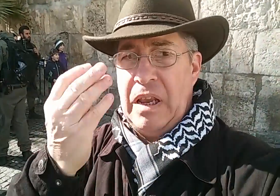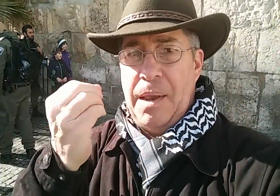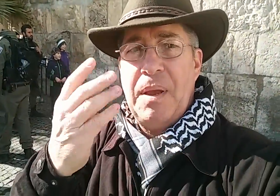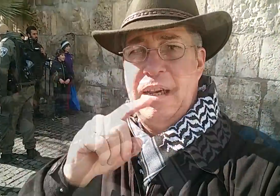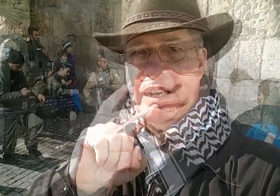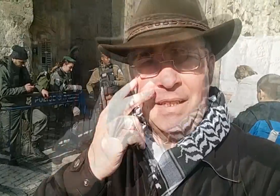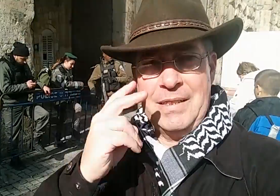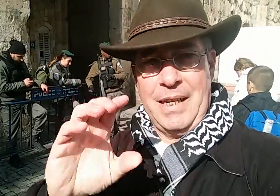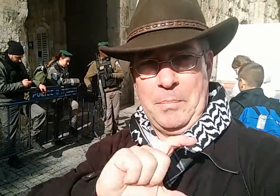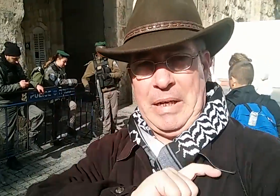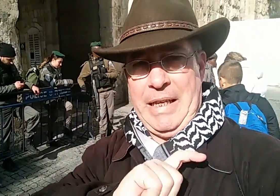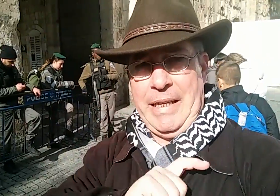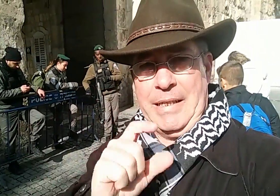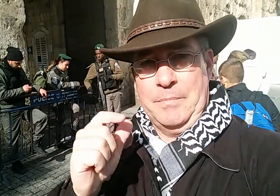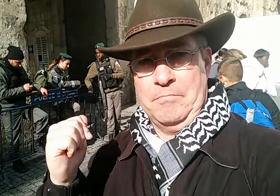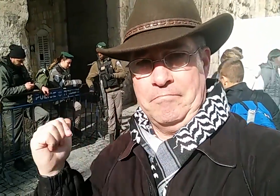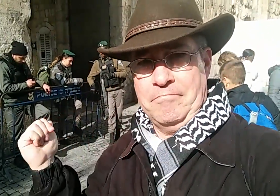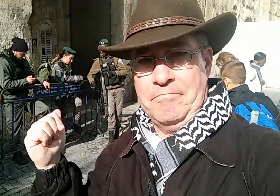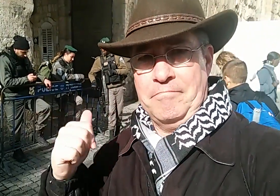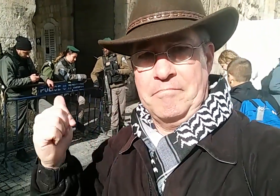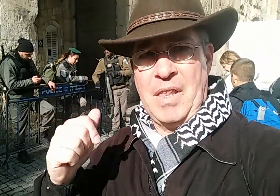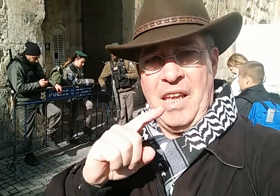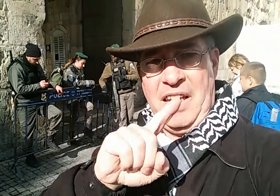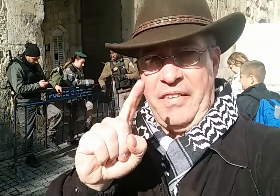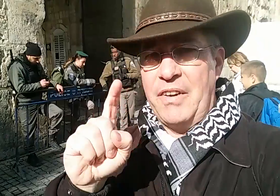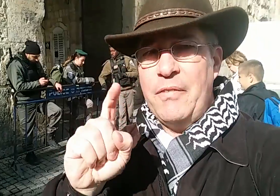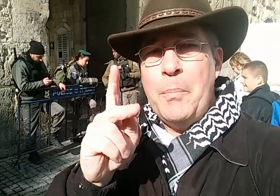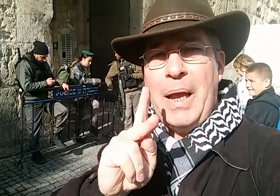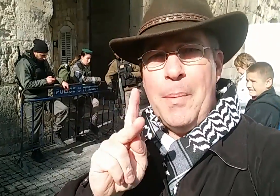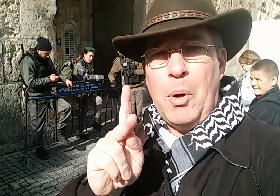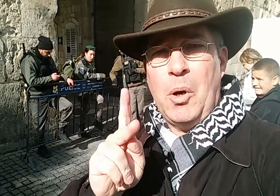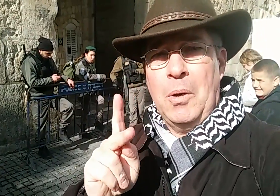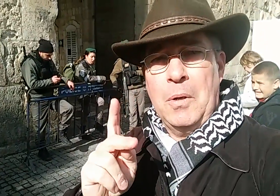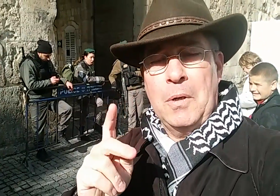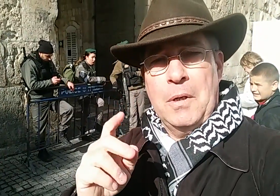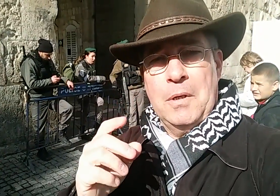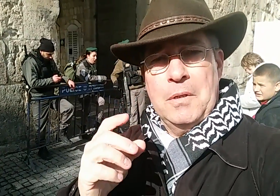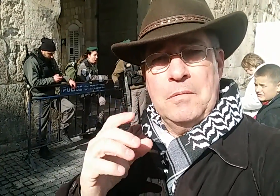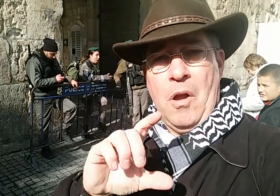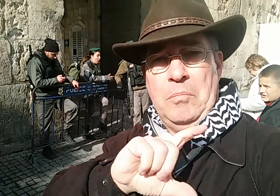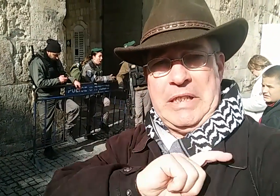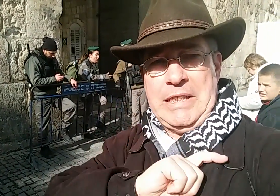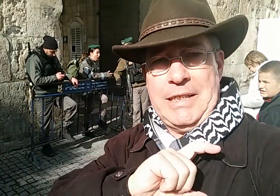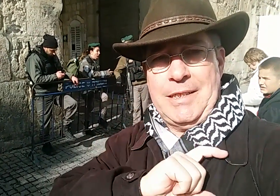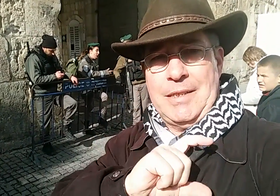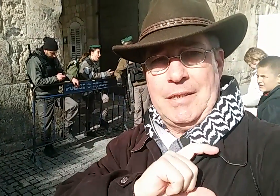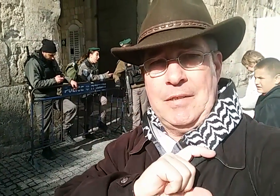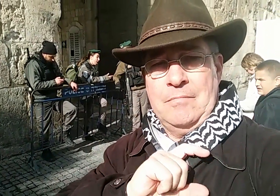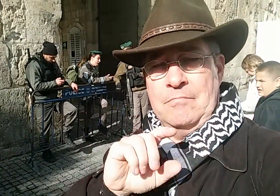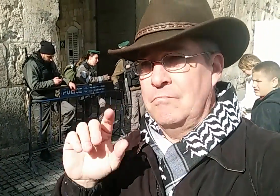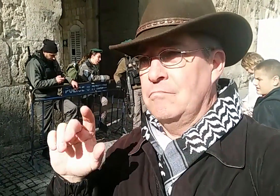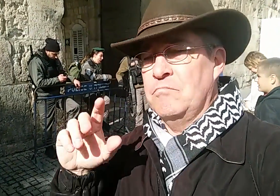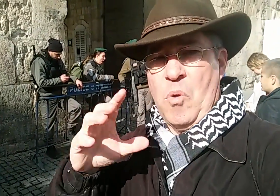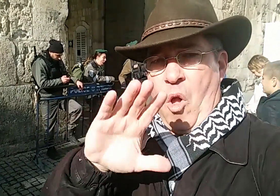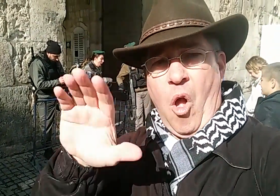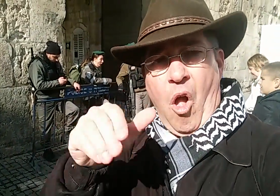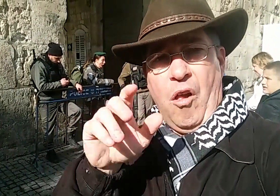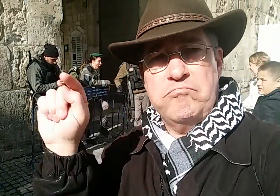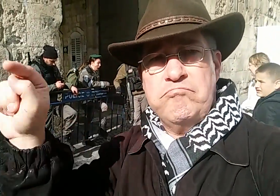The guards here, very armored. The police here, you'll see them in a lot of different places. Police are